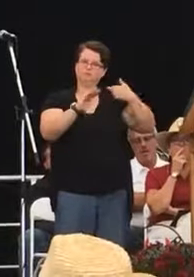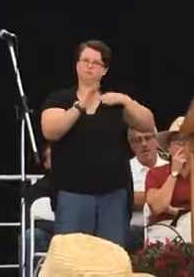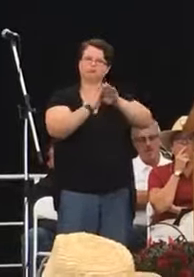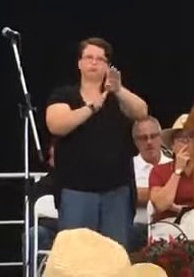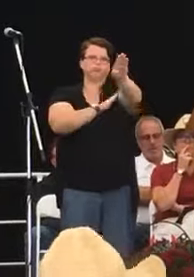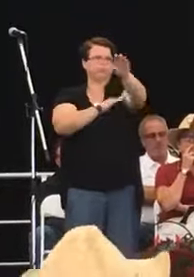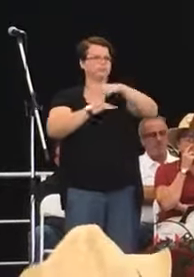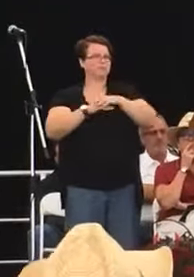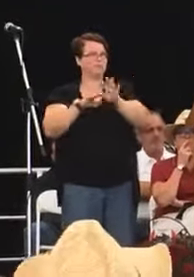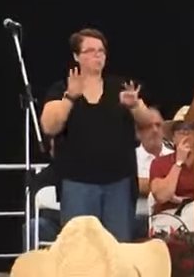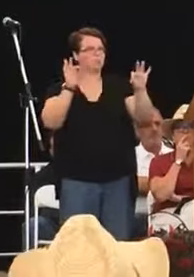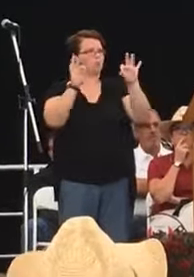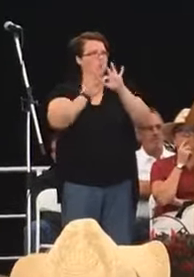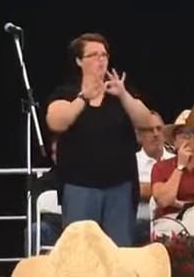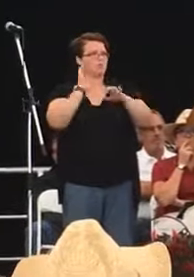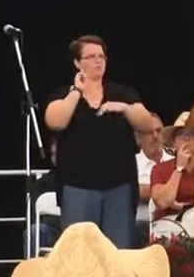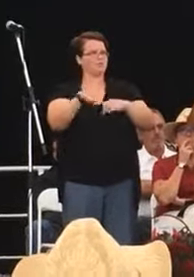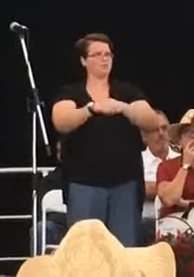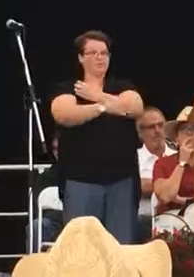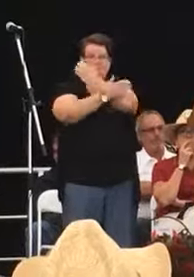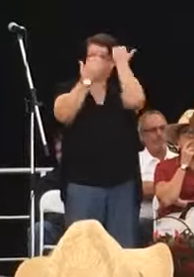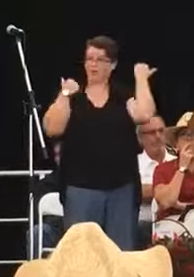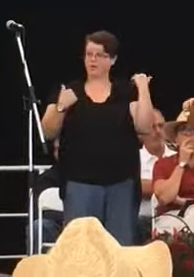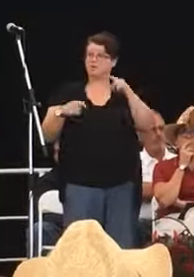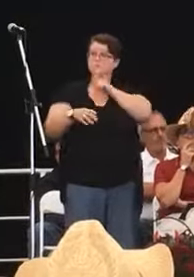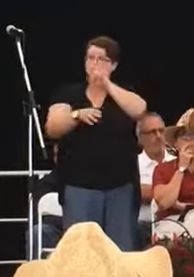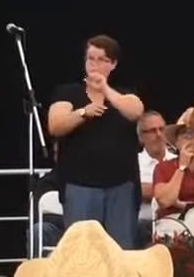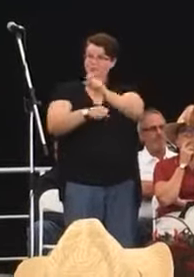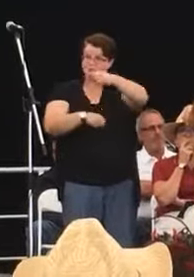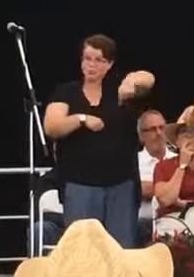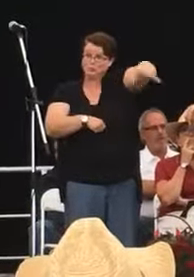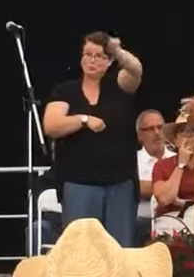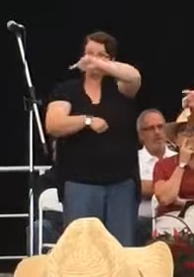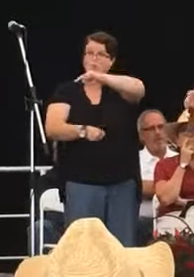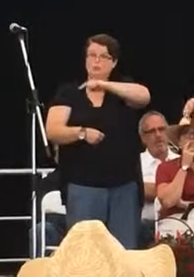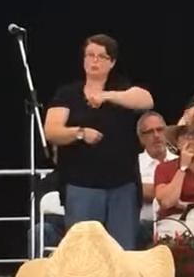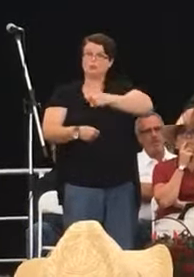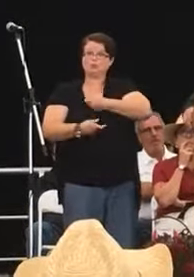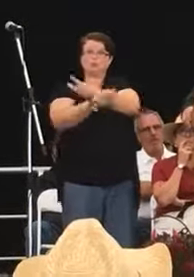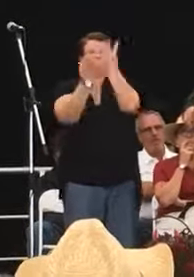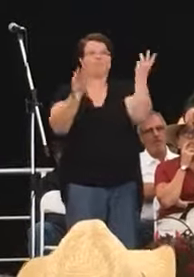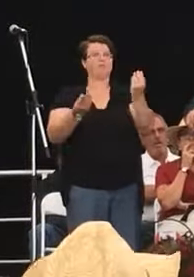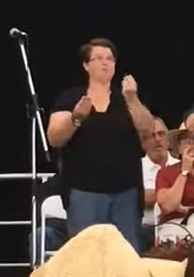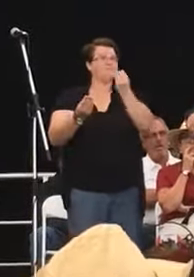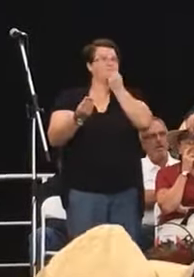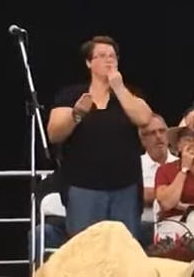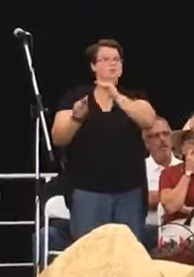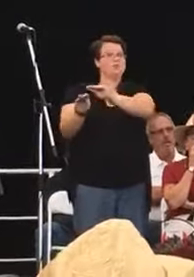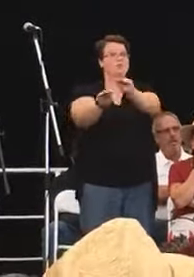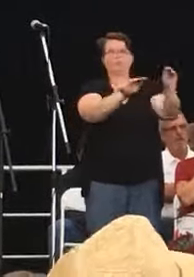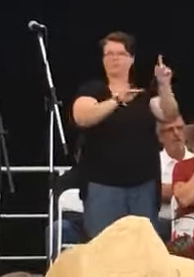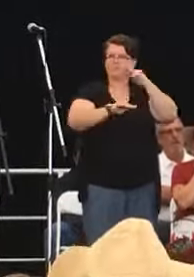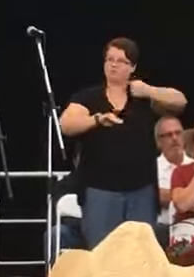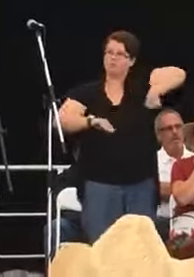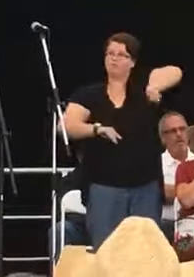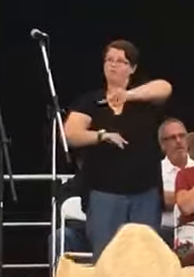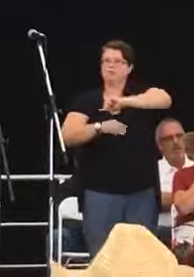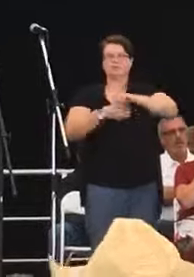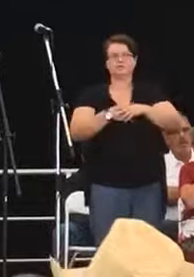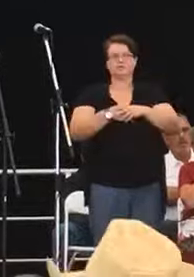we must never forget that farmers feed cities. And I know this is challenging times for farmers. We